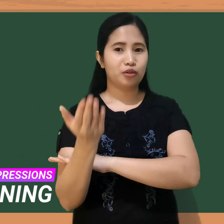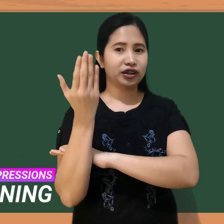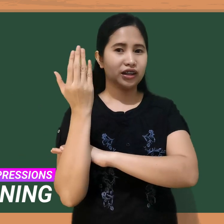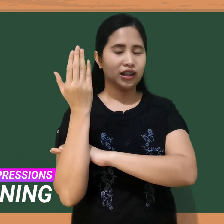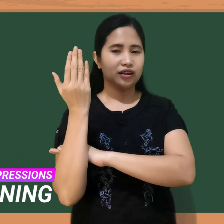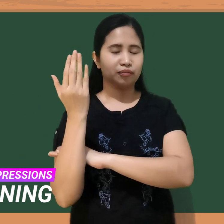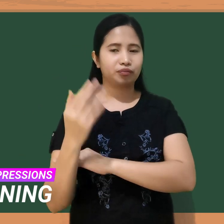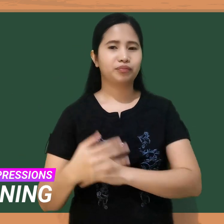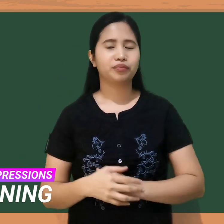Morning.